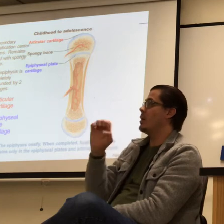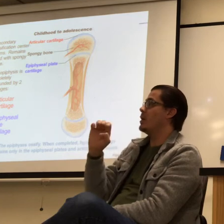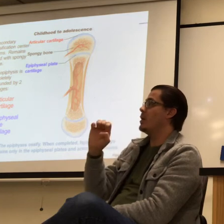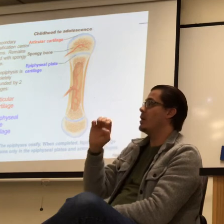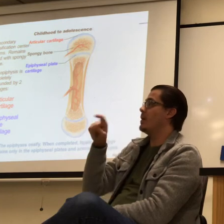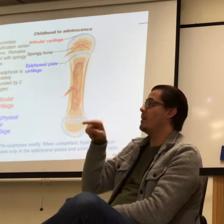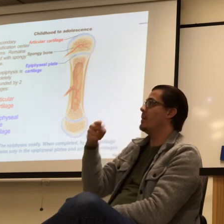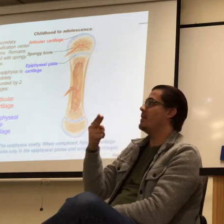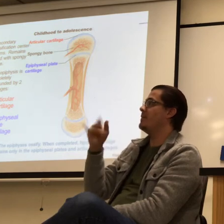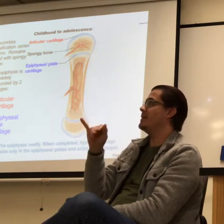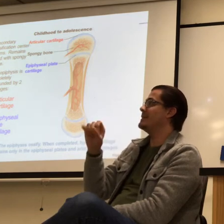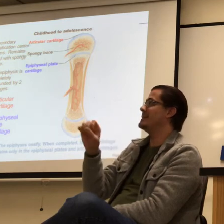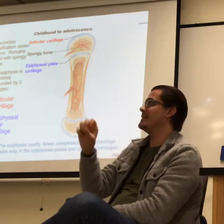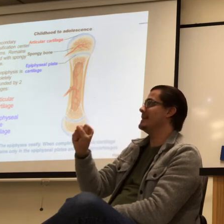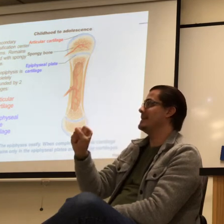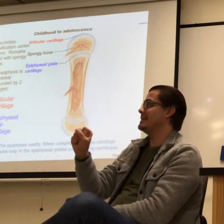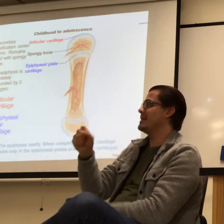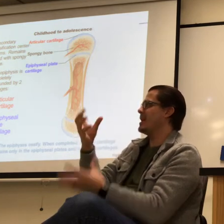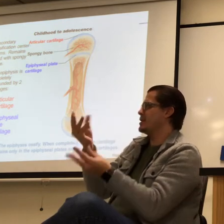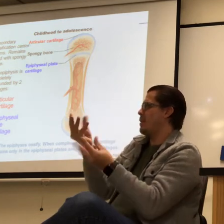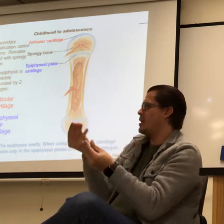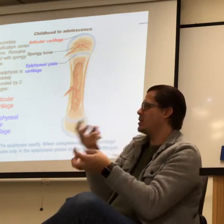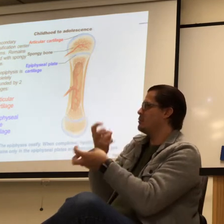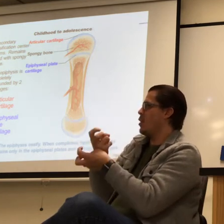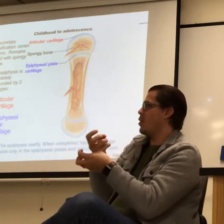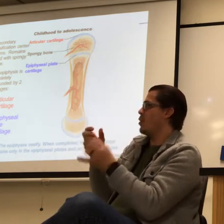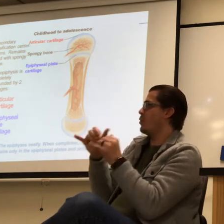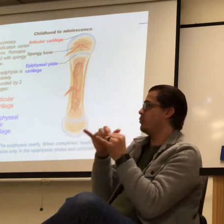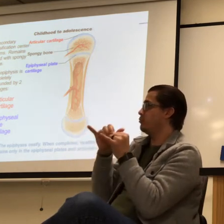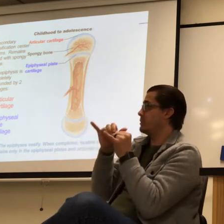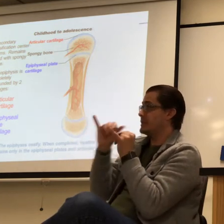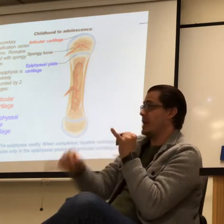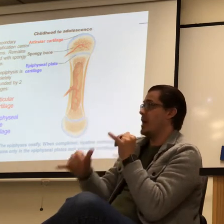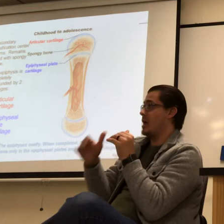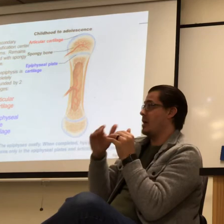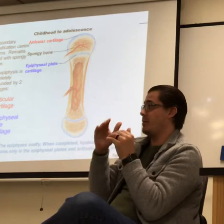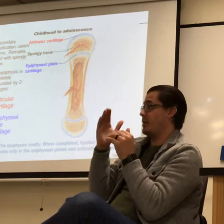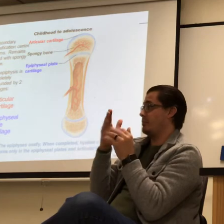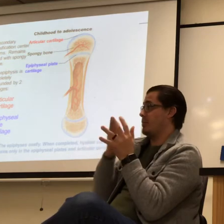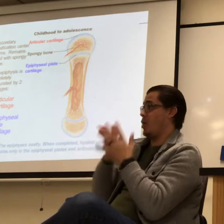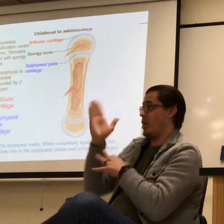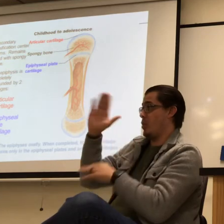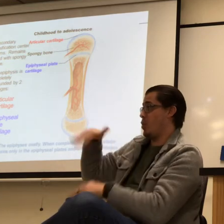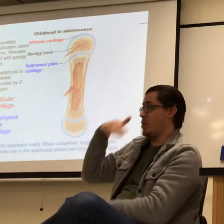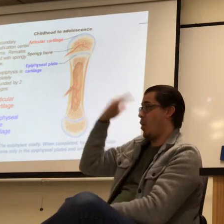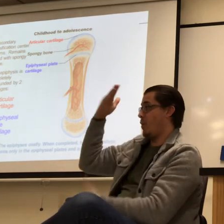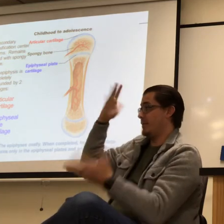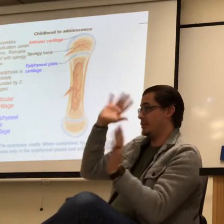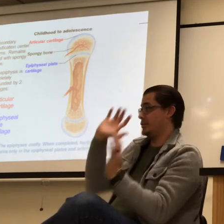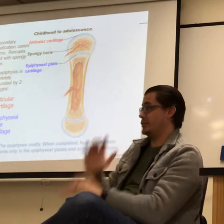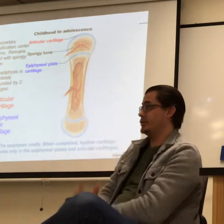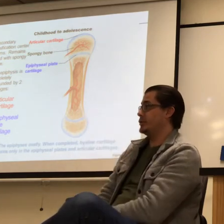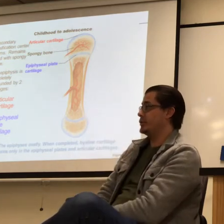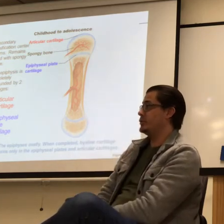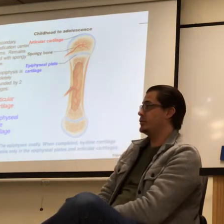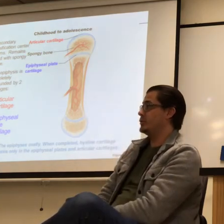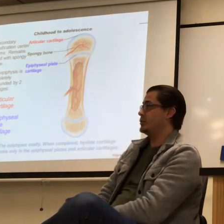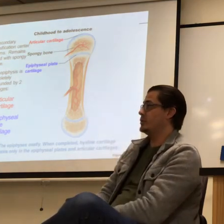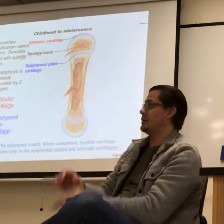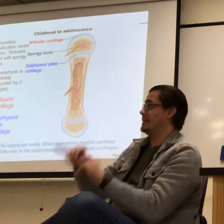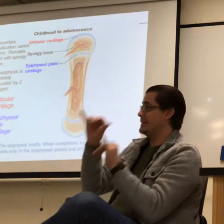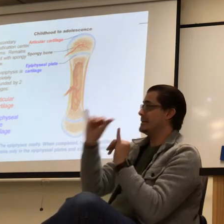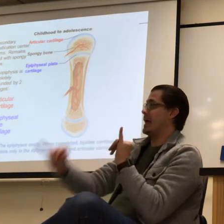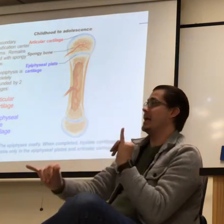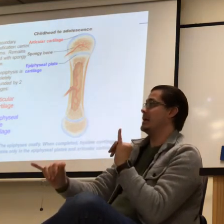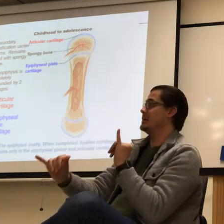epiphyses, the spongy bone remains throughout adulthood. So I'll just kind of emphasize that. Spongy bone